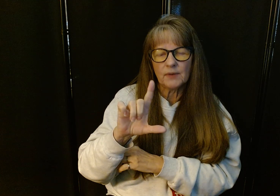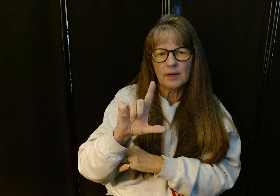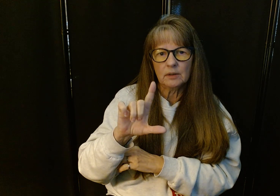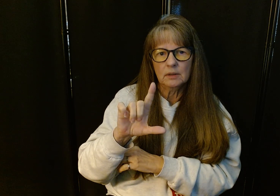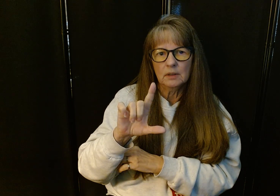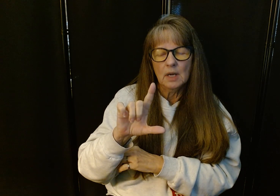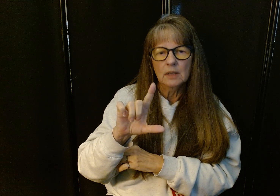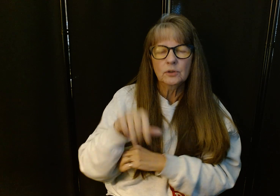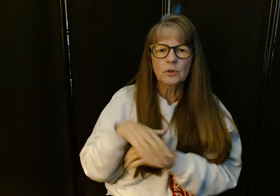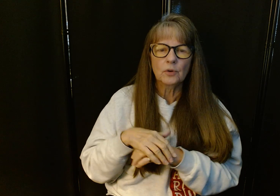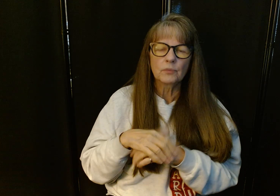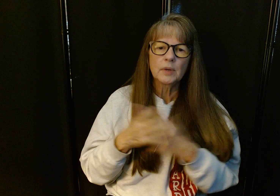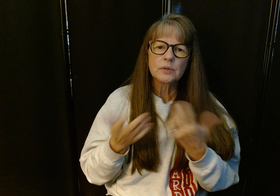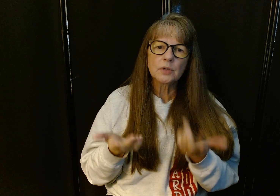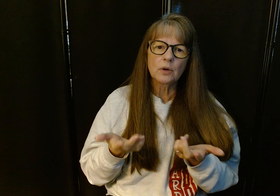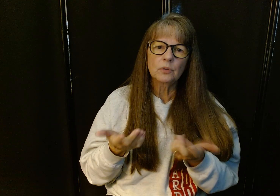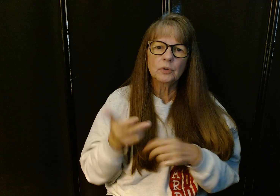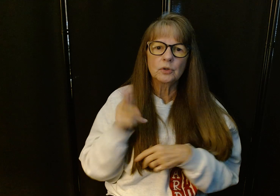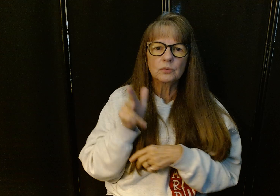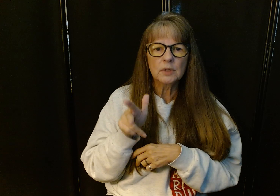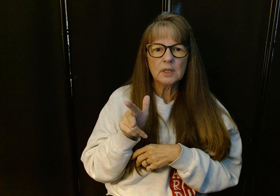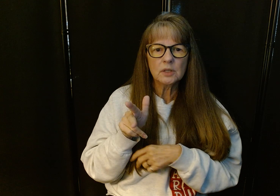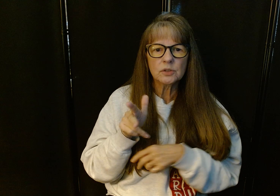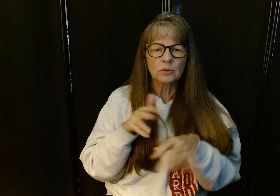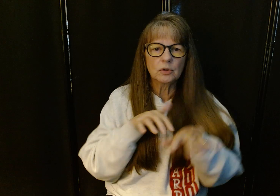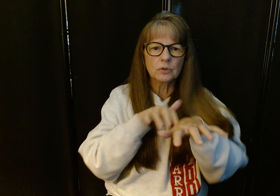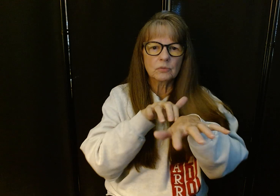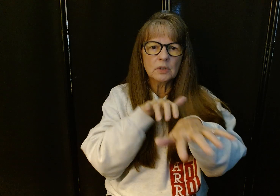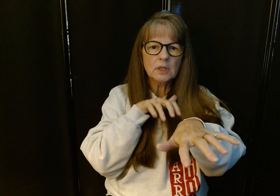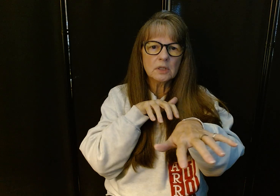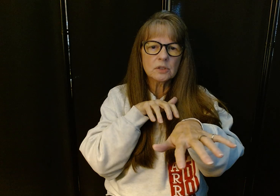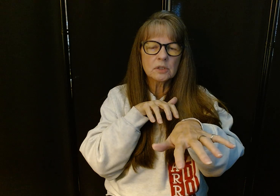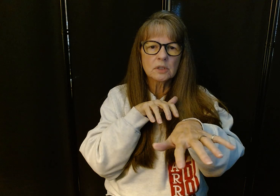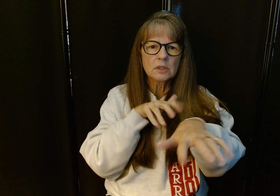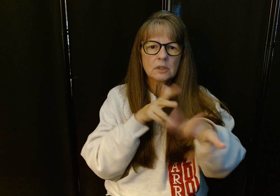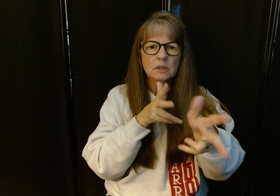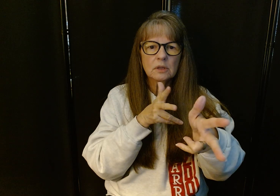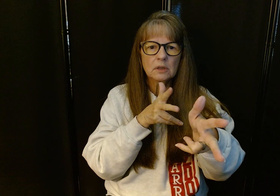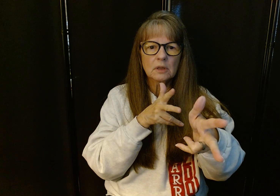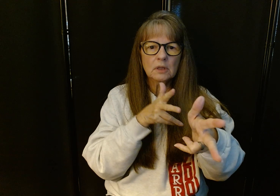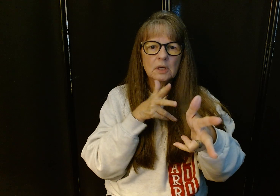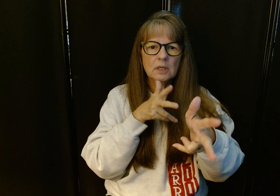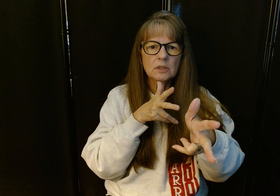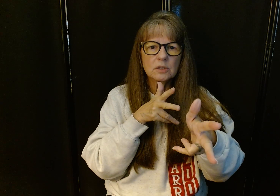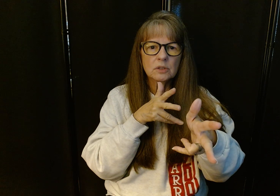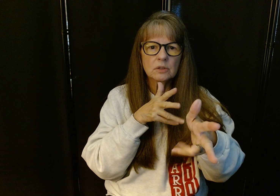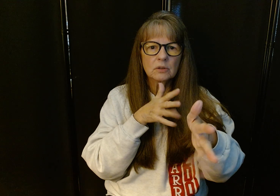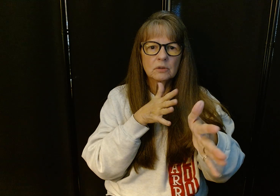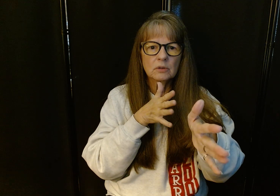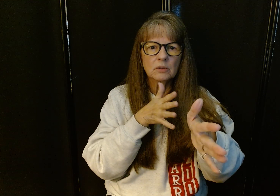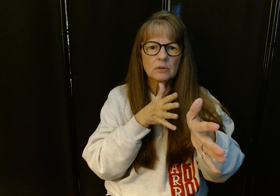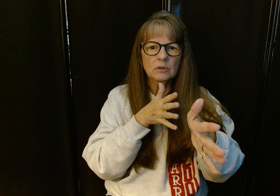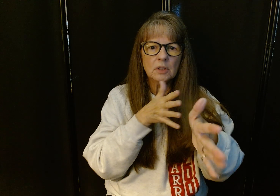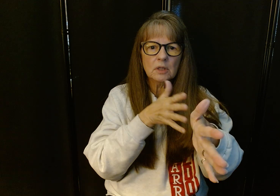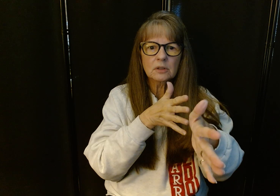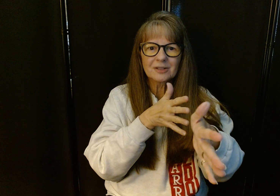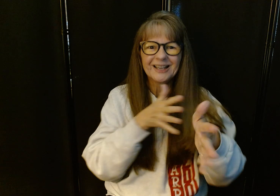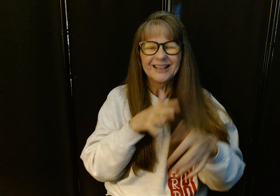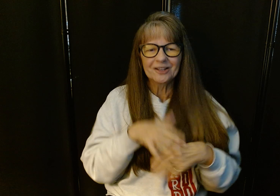classifier, So you could do this, or you could do this, this. So